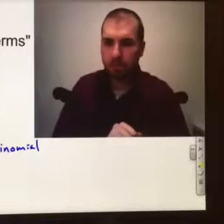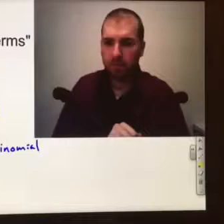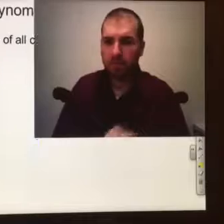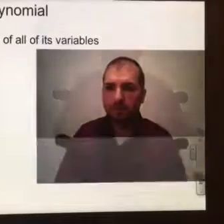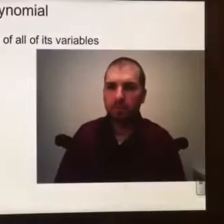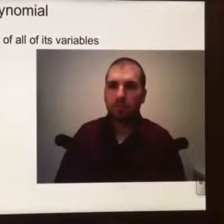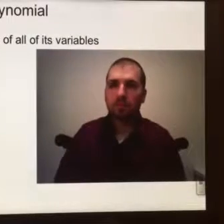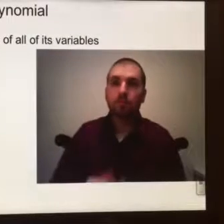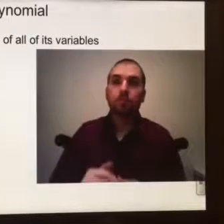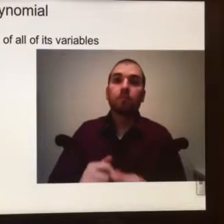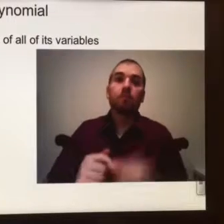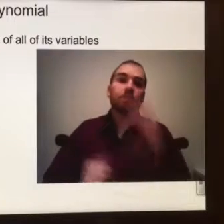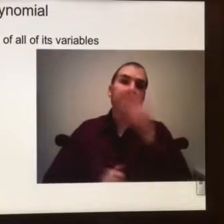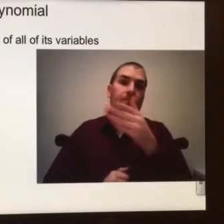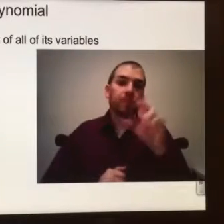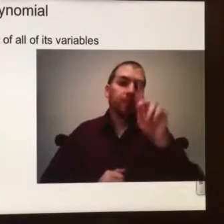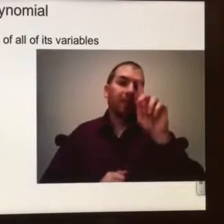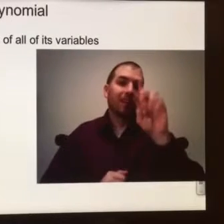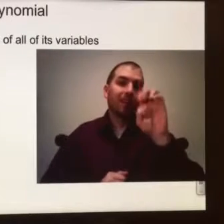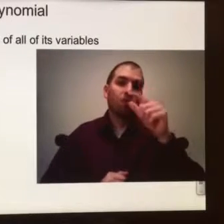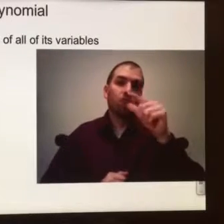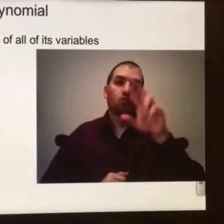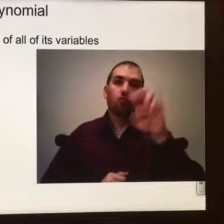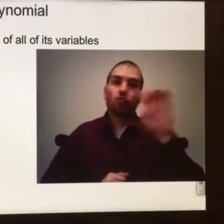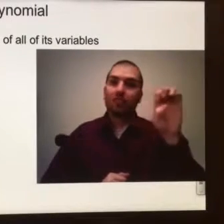And we'll talk about how to label them as well.